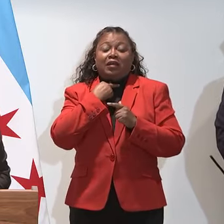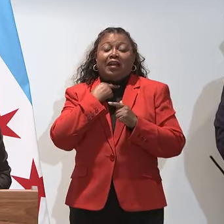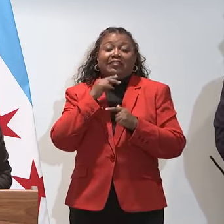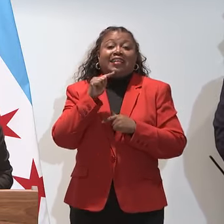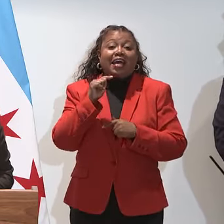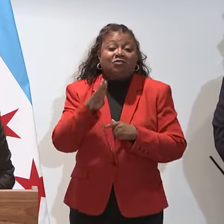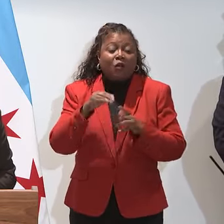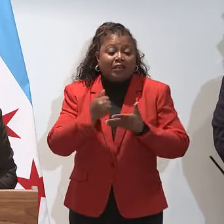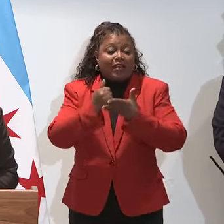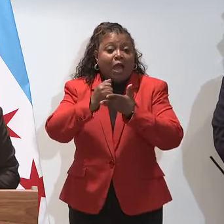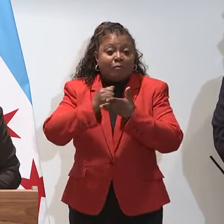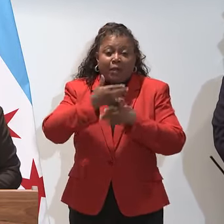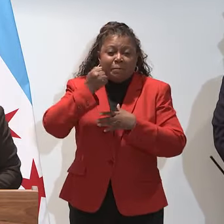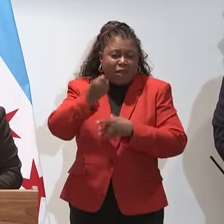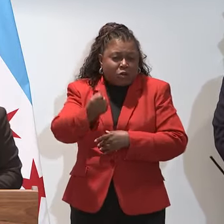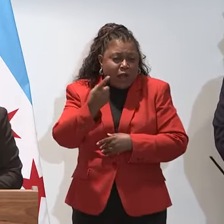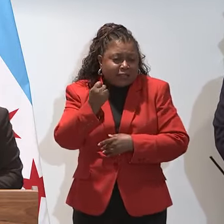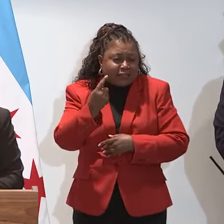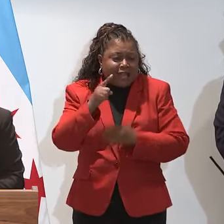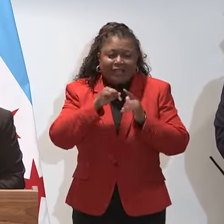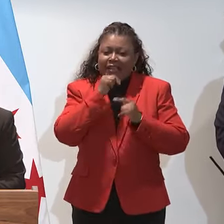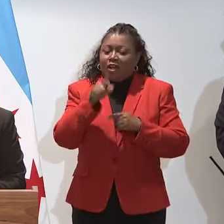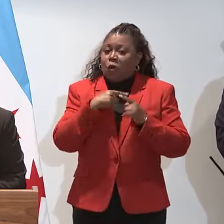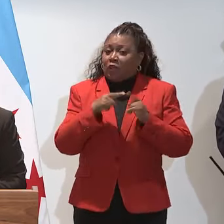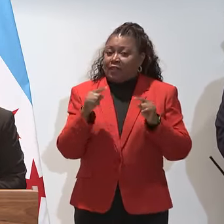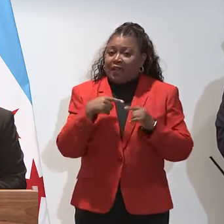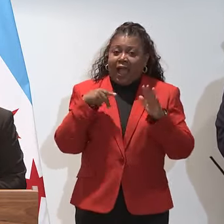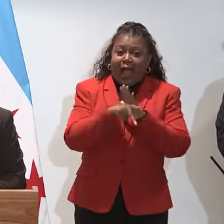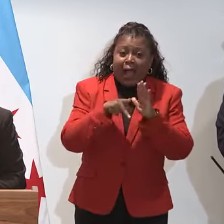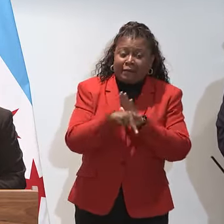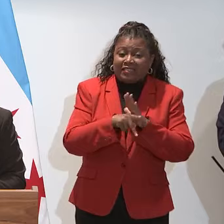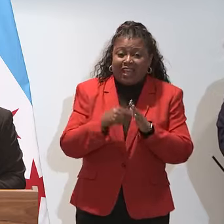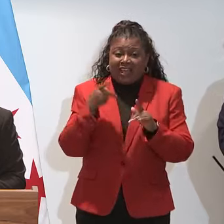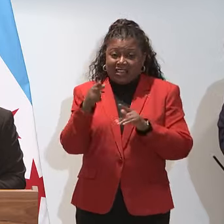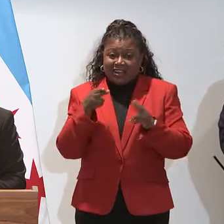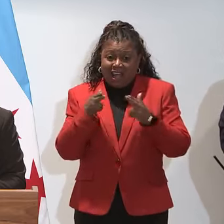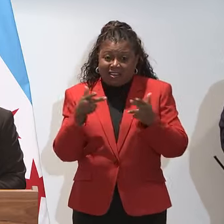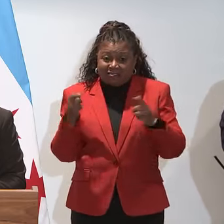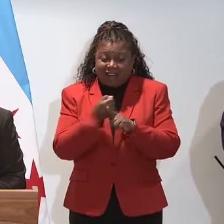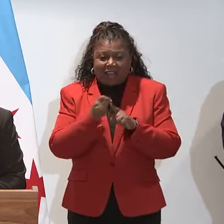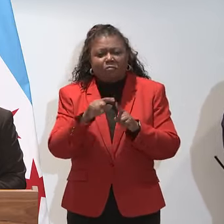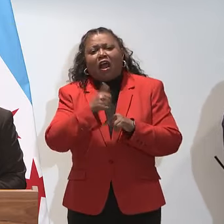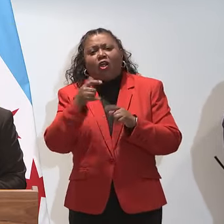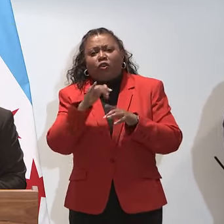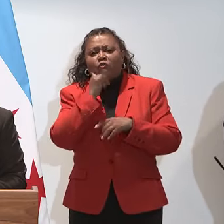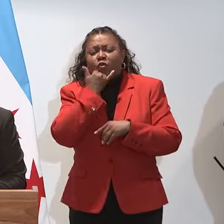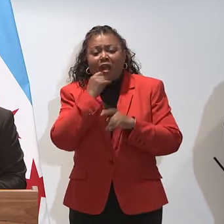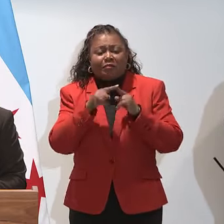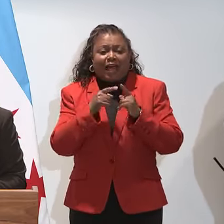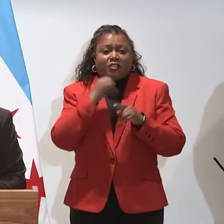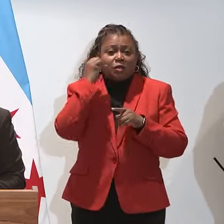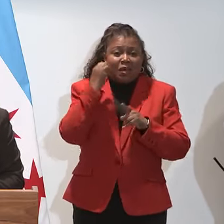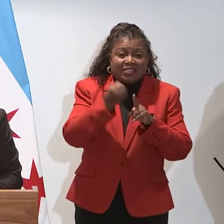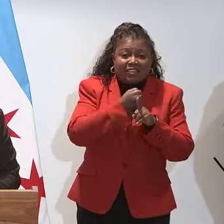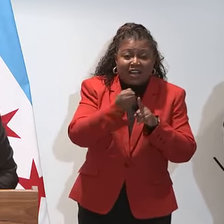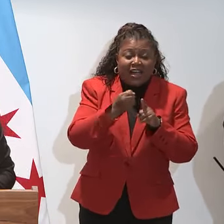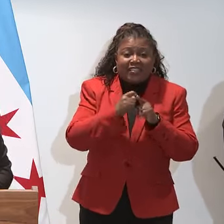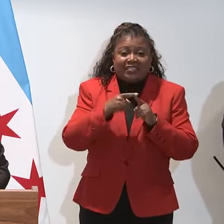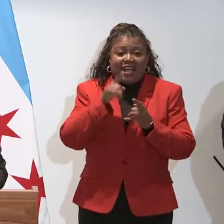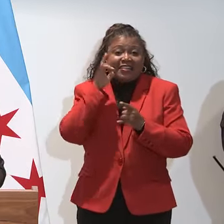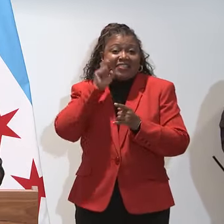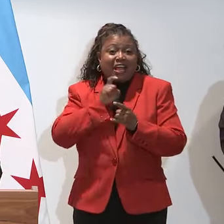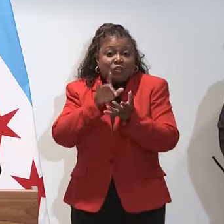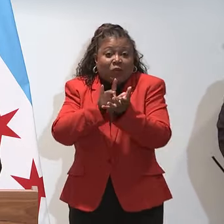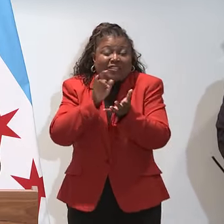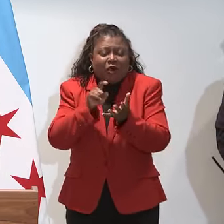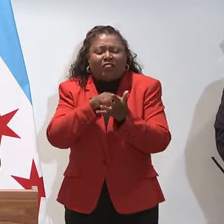dashboard that helps us to better understand not only homicides and gun violence, but other violent crimes, such as domestic violence and sexual